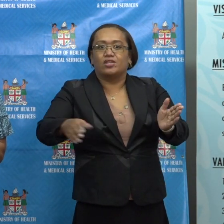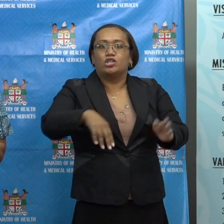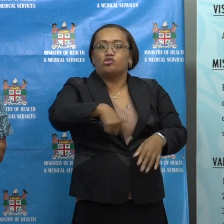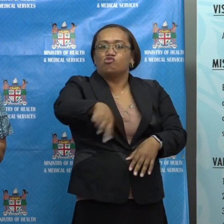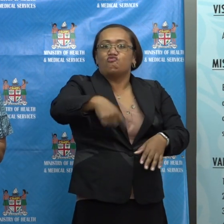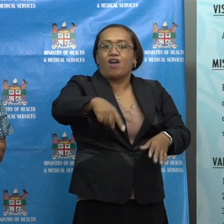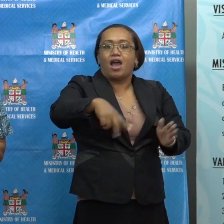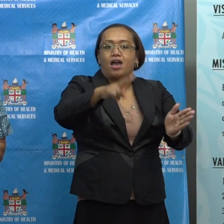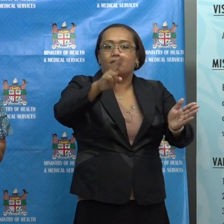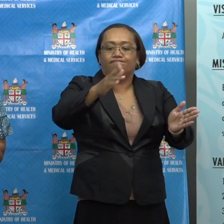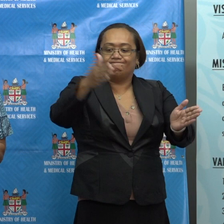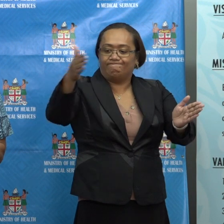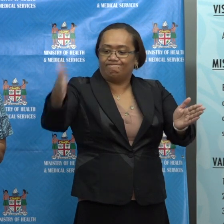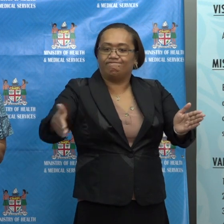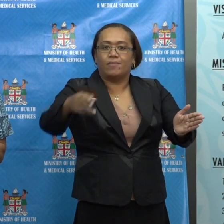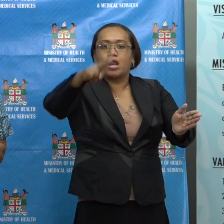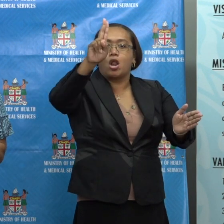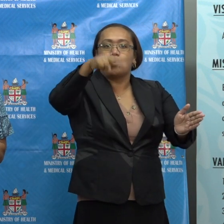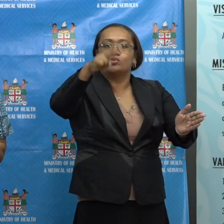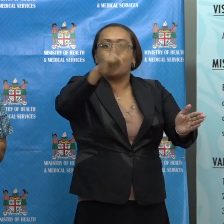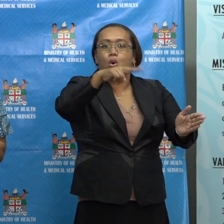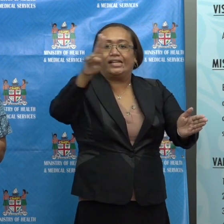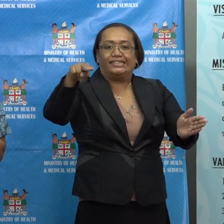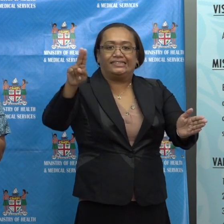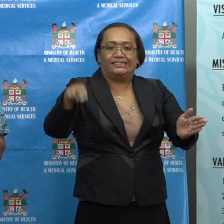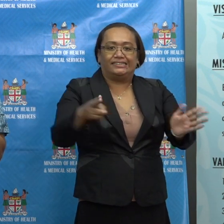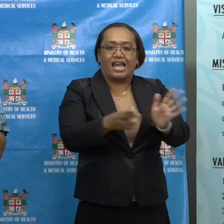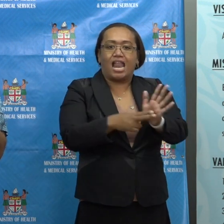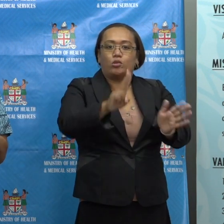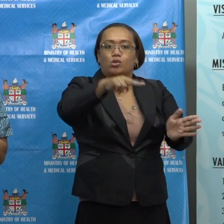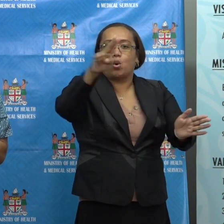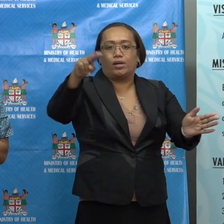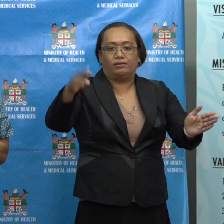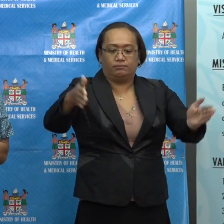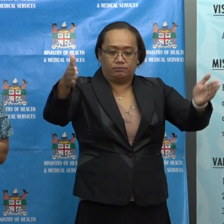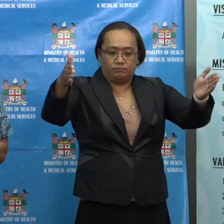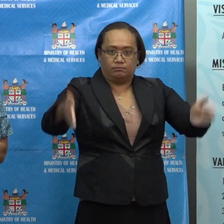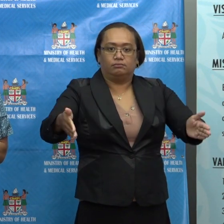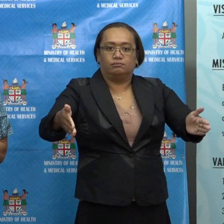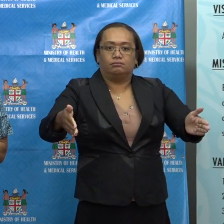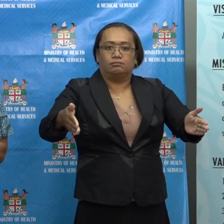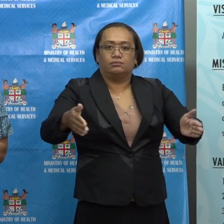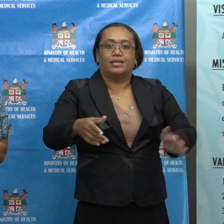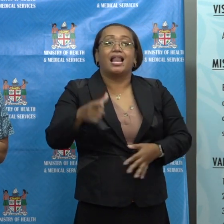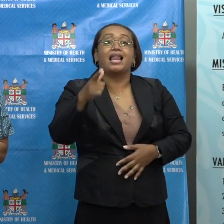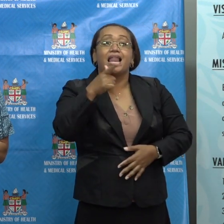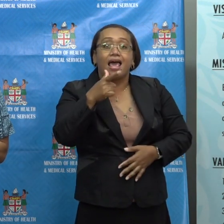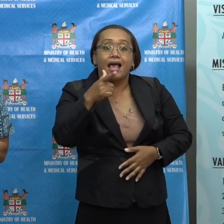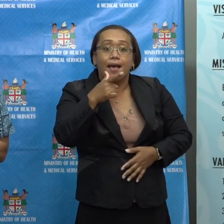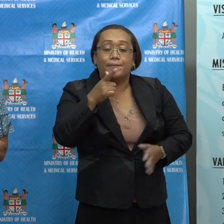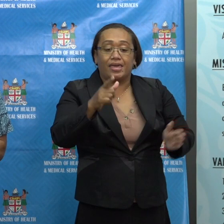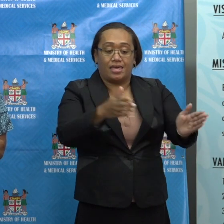Once we receive further information regarding the Makoi case, there may be some variations to the measures that we are going to put in.